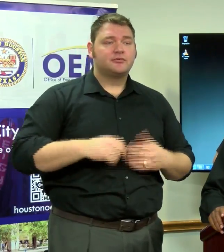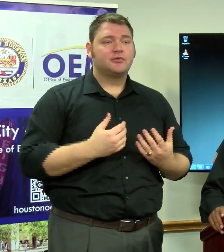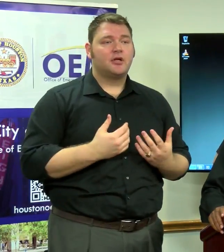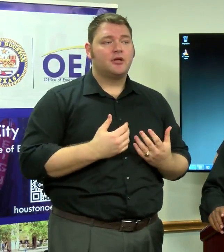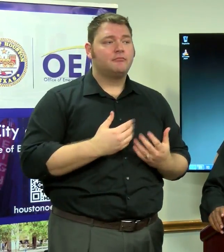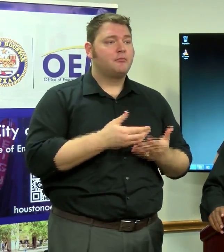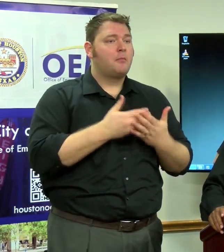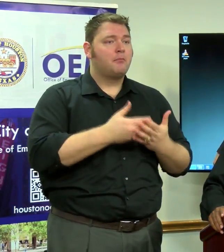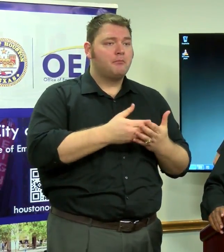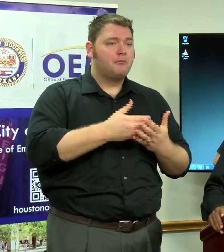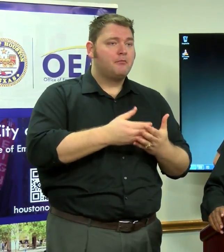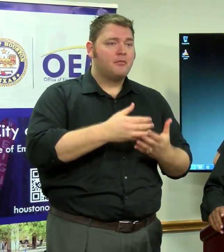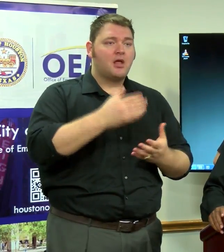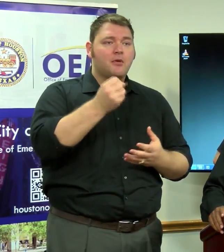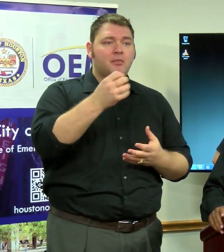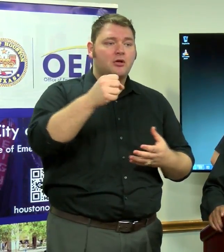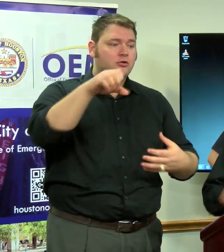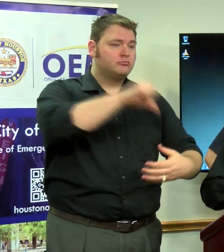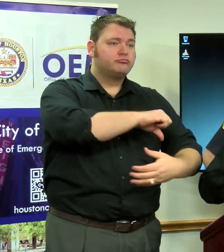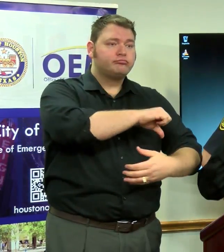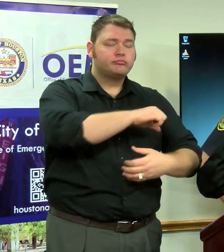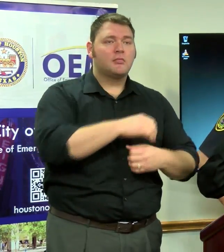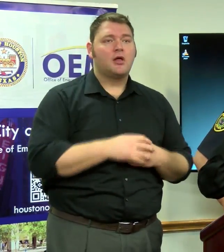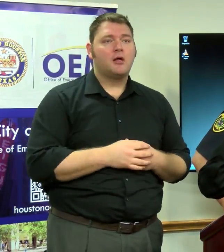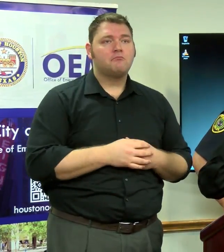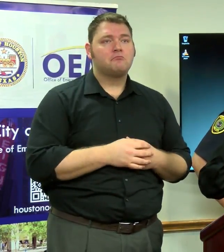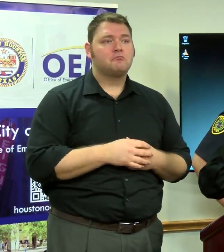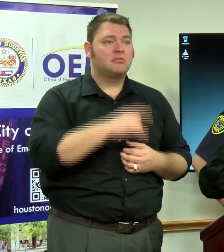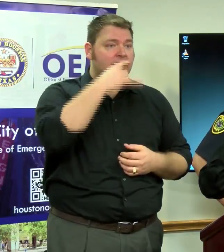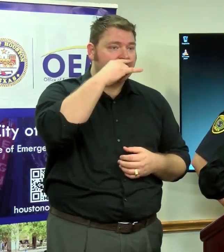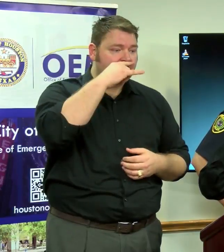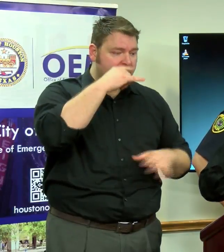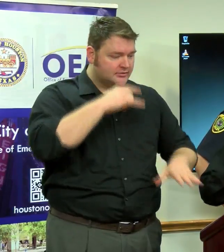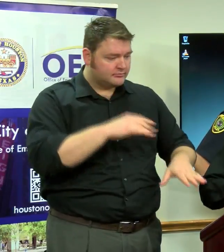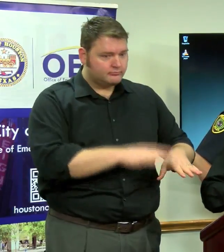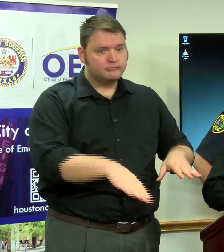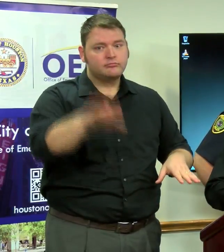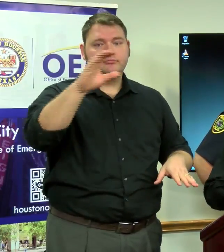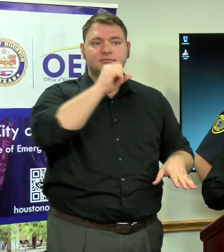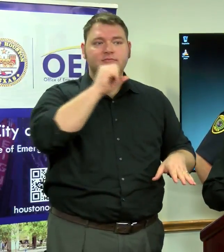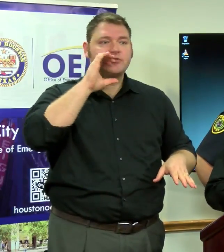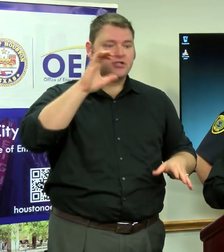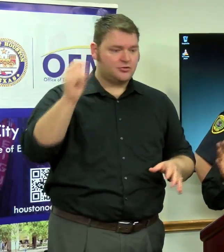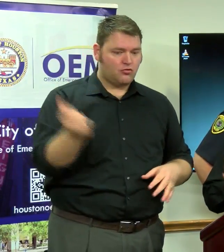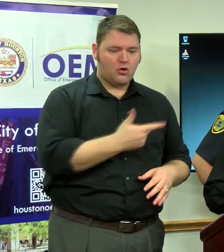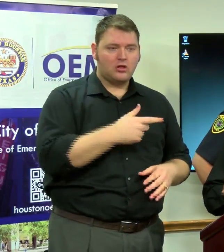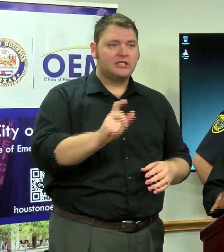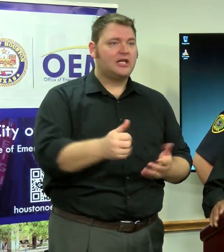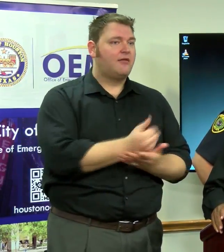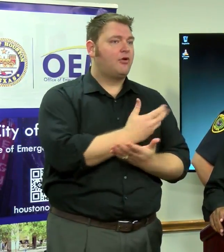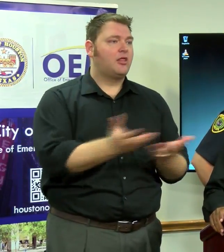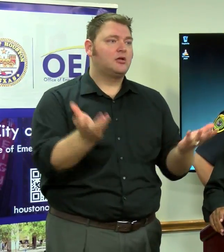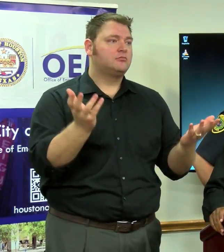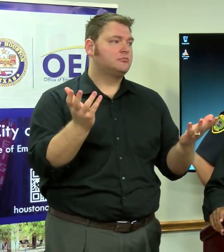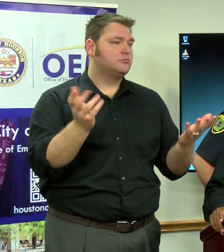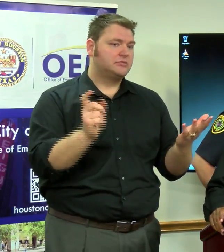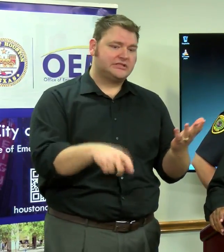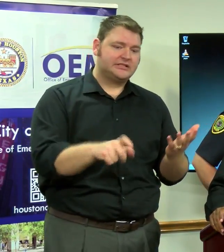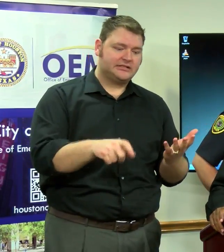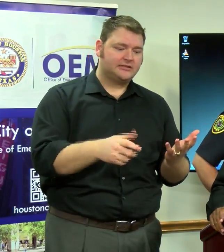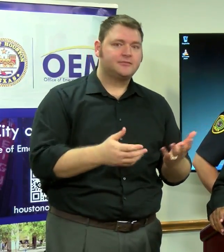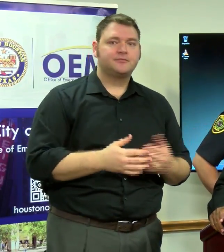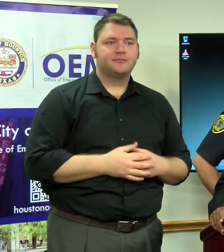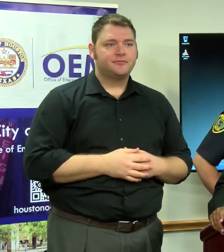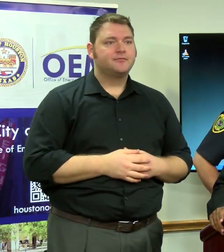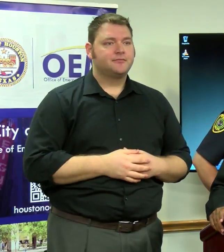that nature. We've got kids, babies. We got all the way up to senior citizens, and they are needing everything. So they're needing